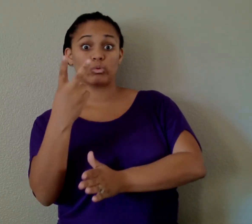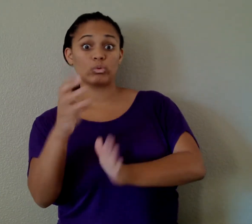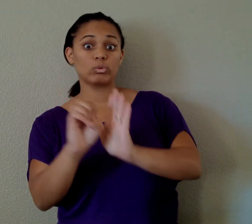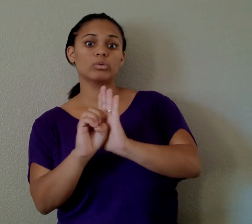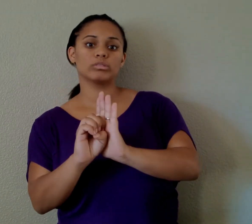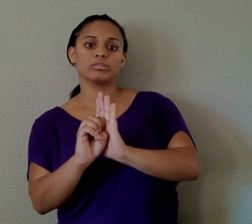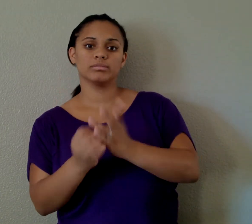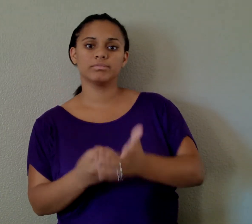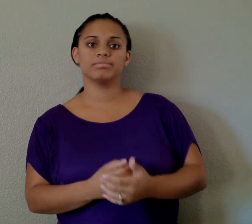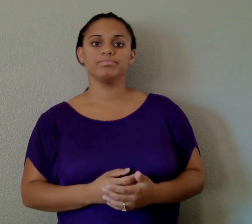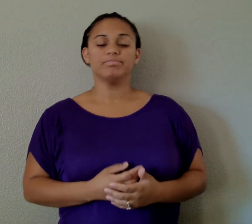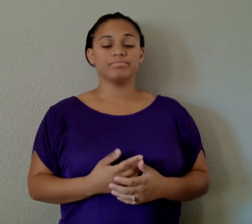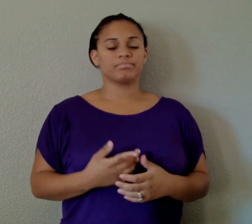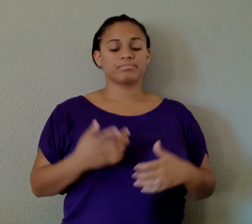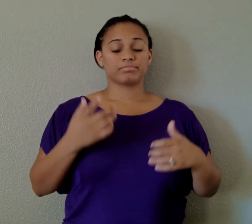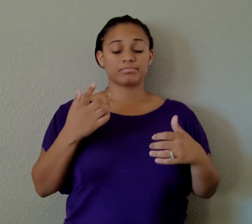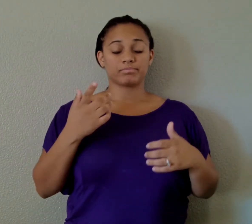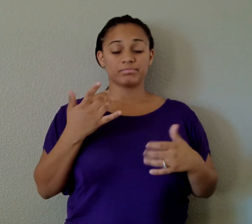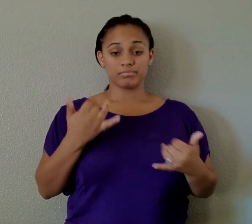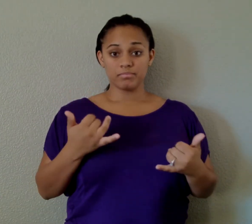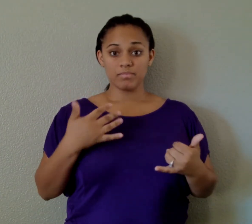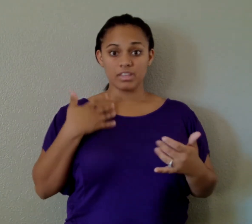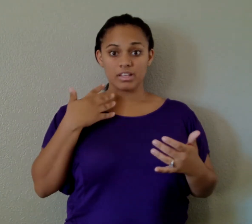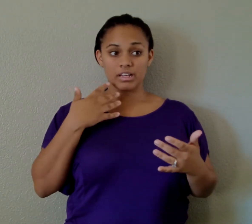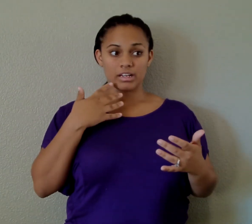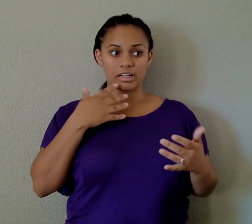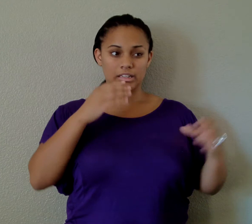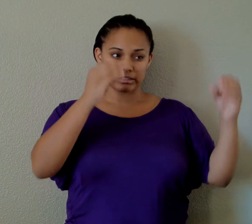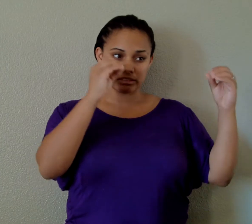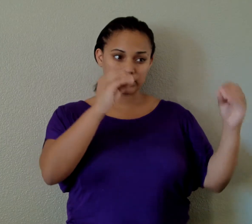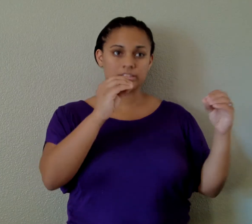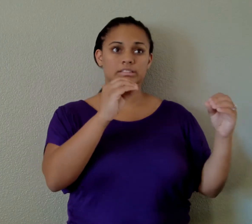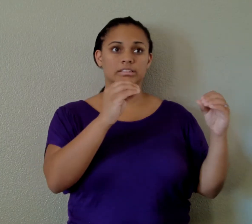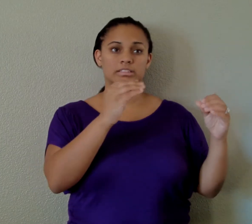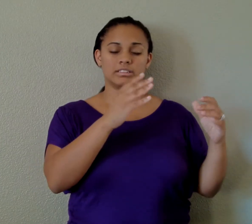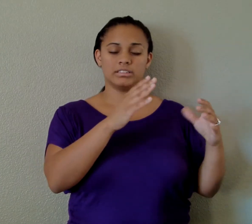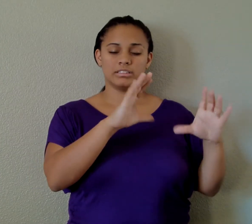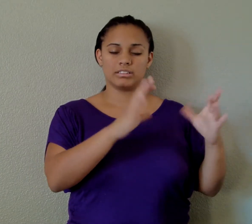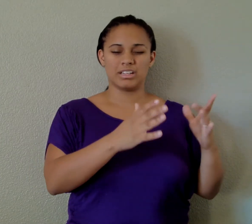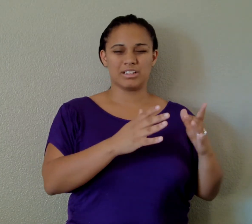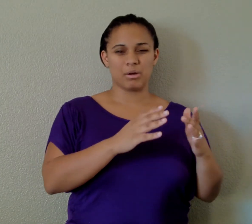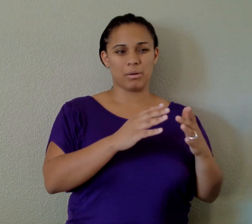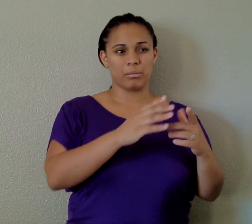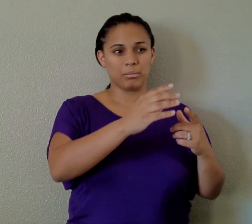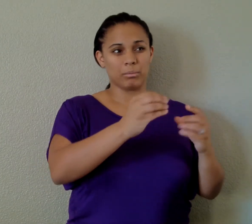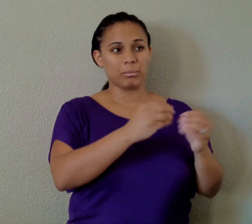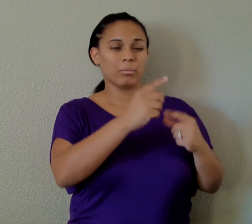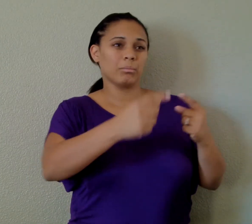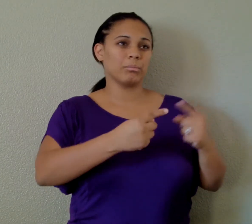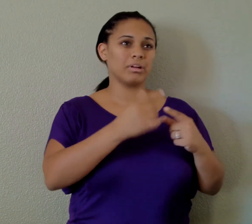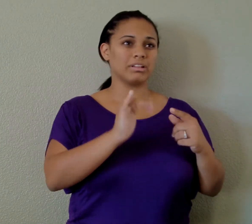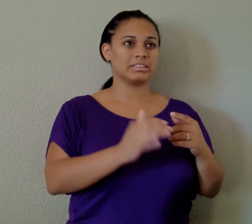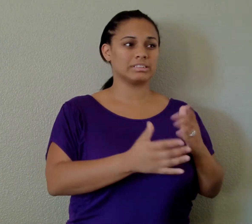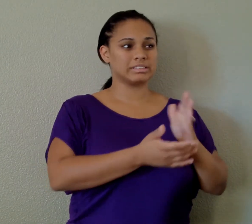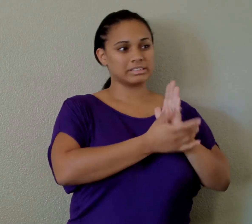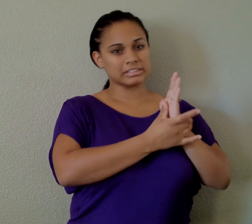I teach a class that is more of a skills-based class, and it's for freshman students in college, and it's a